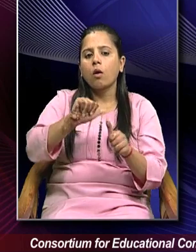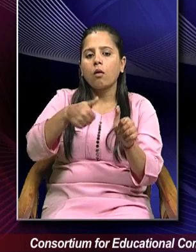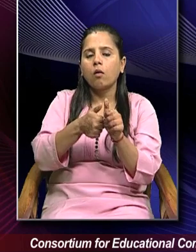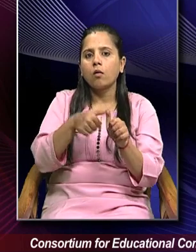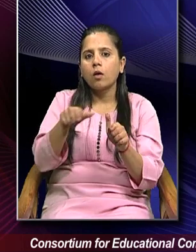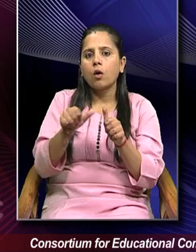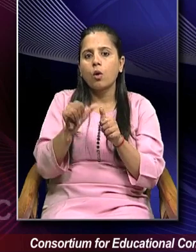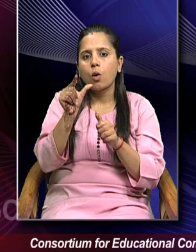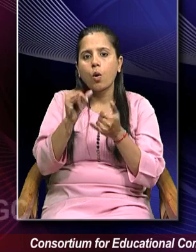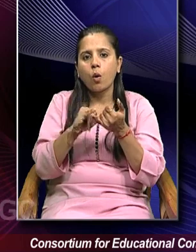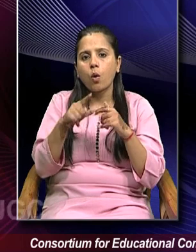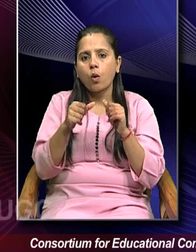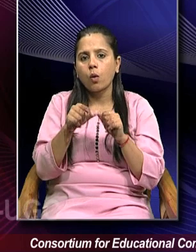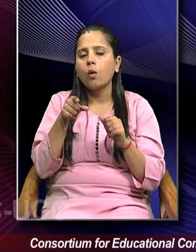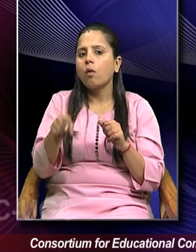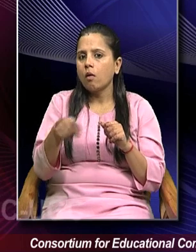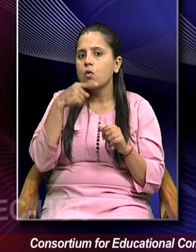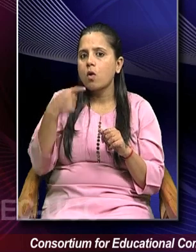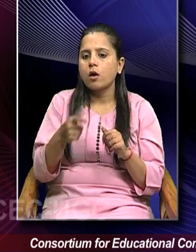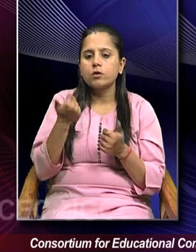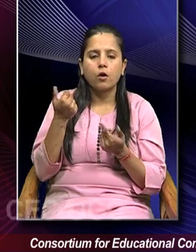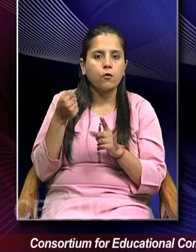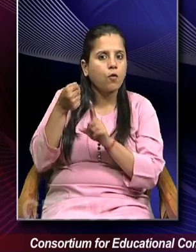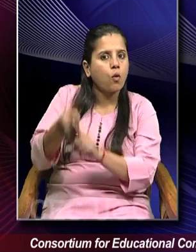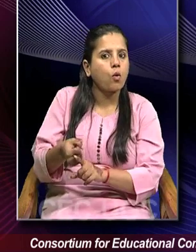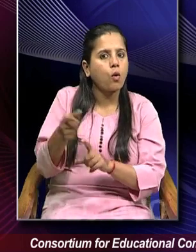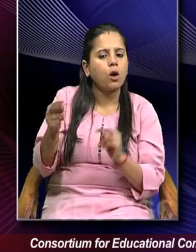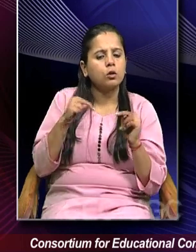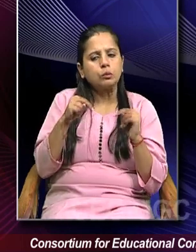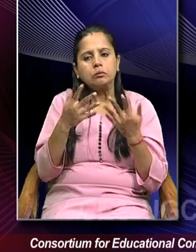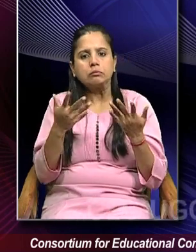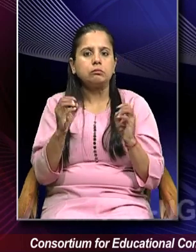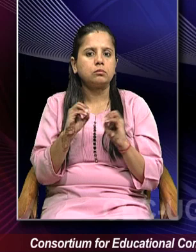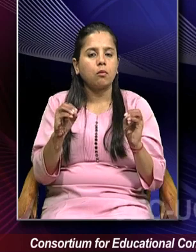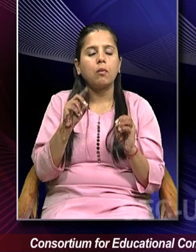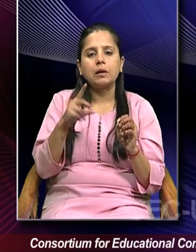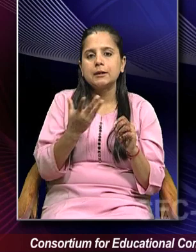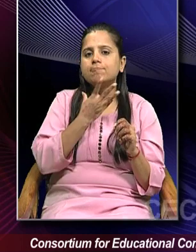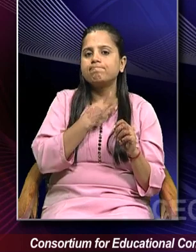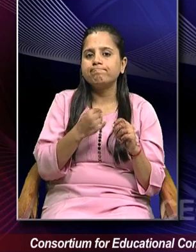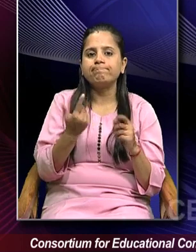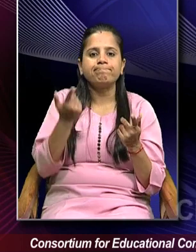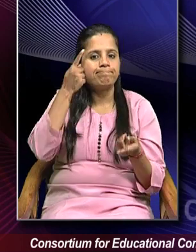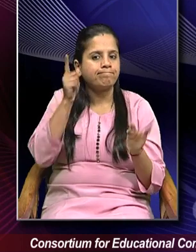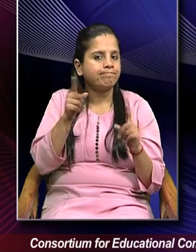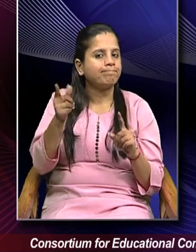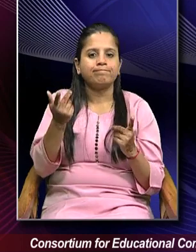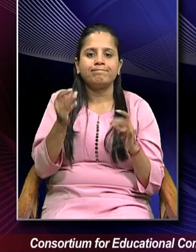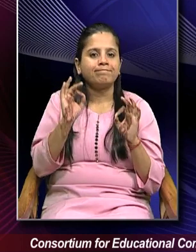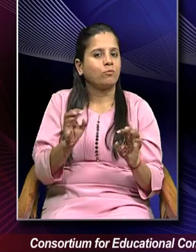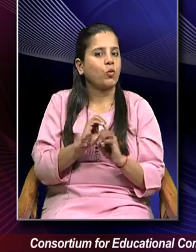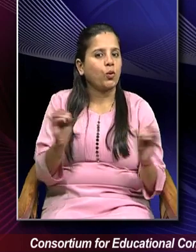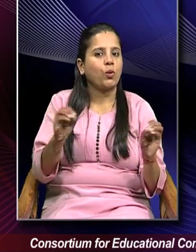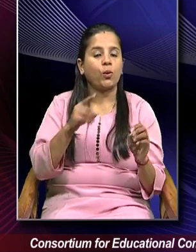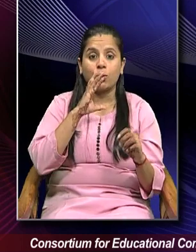Austria would force Russians to become neutral, but it was a sad miscalculation if that